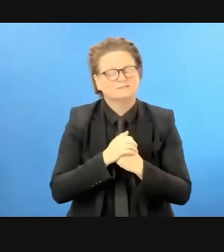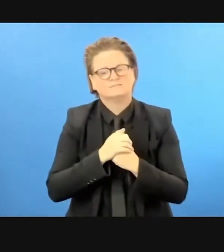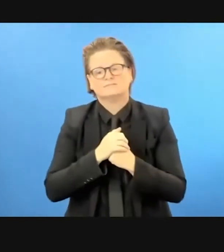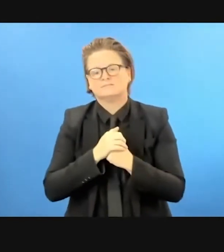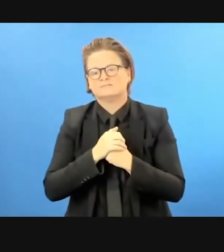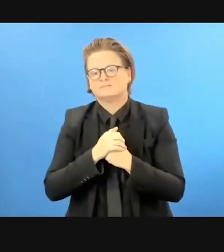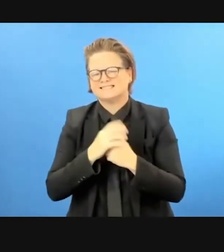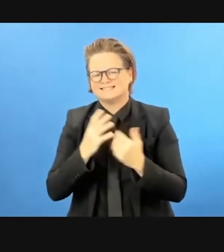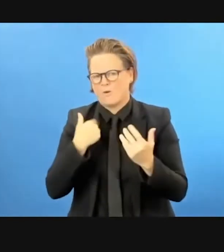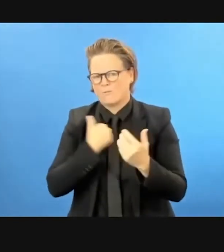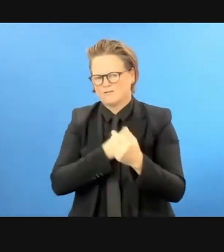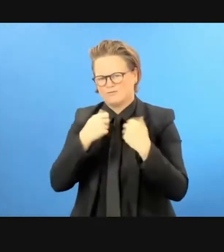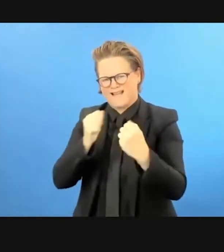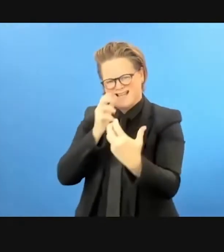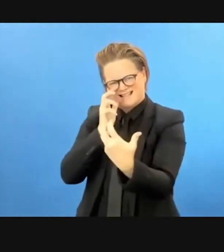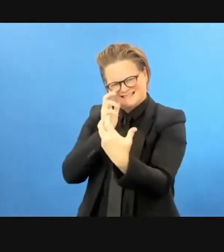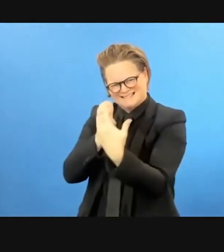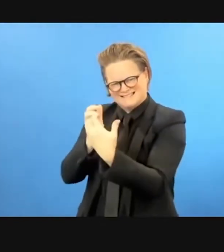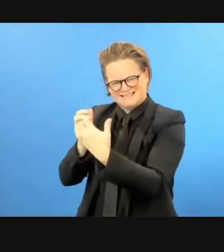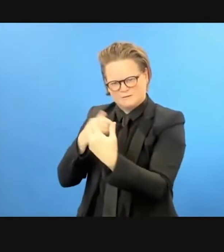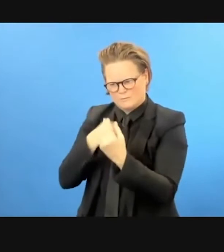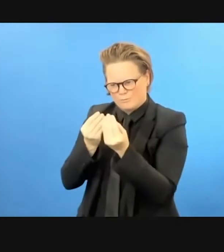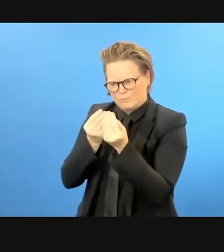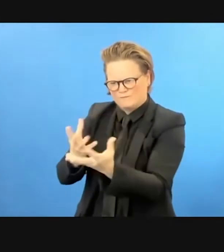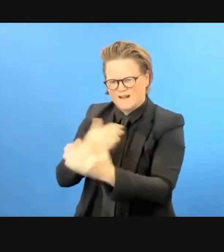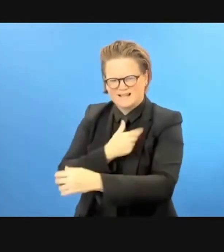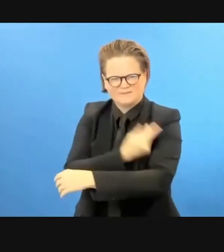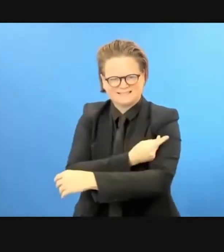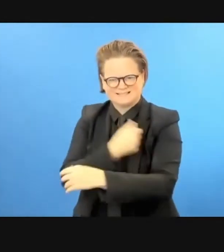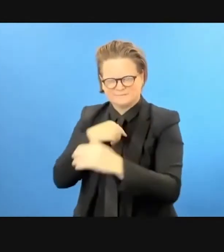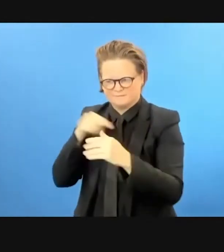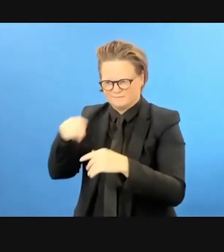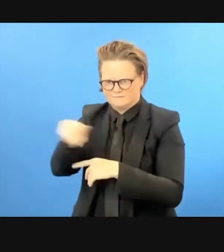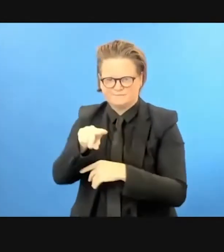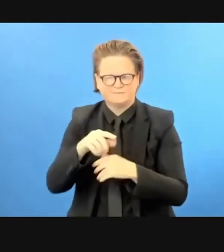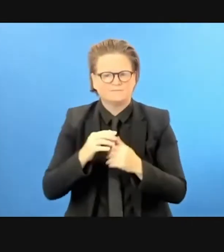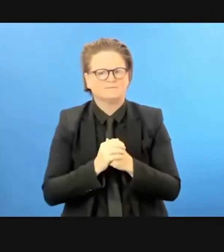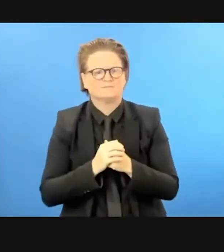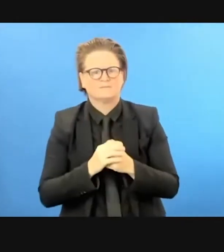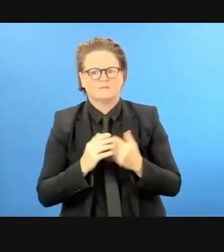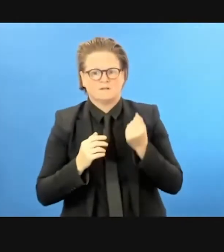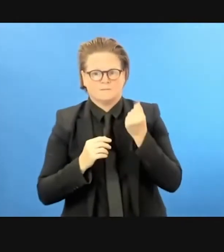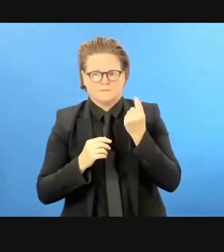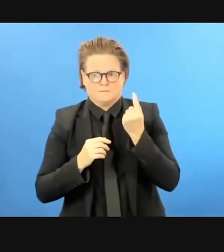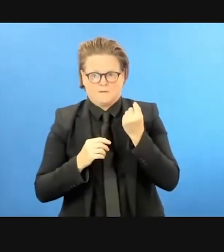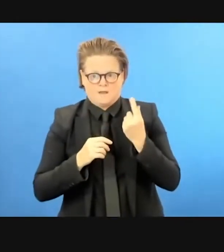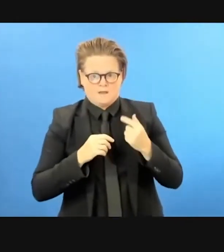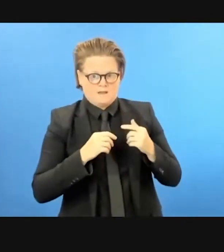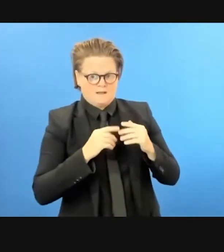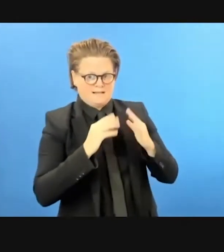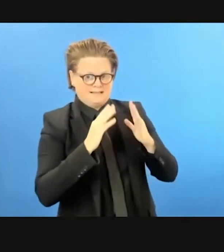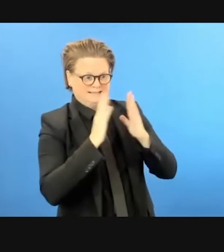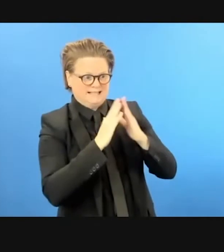vaccine at those places as well. So that is currently being worked on. The city is working with our